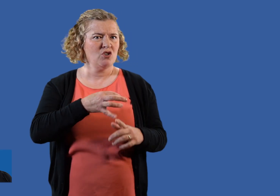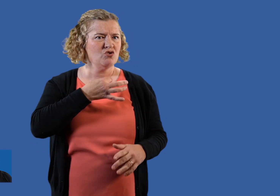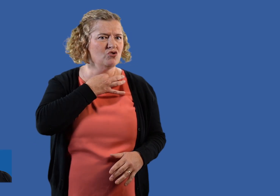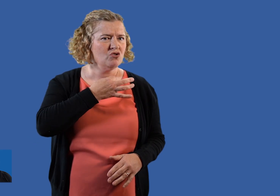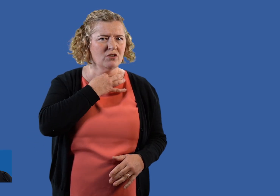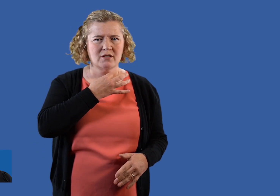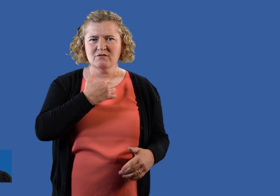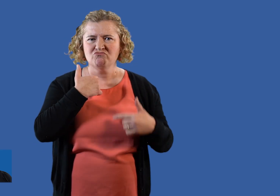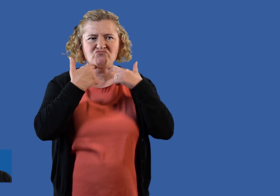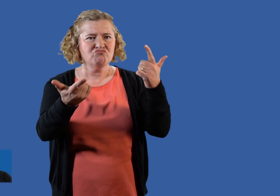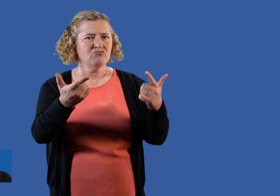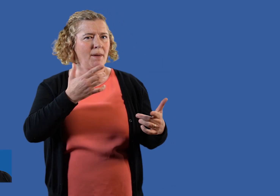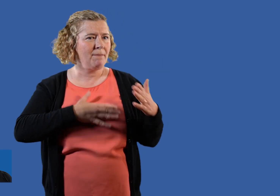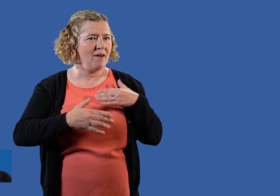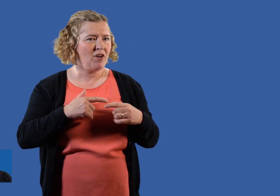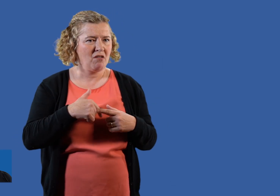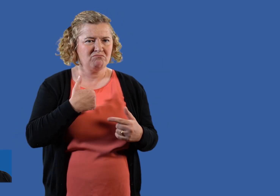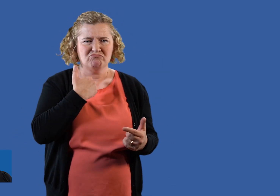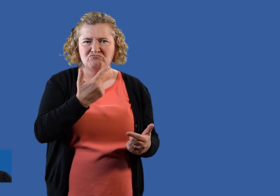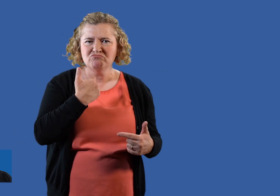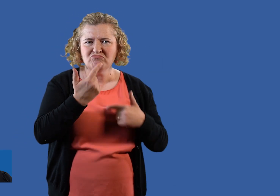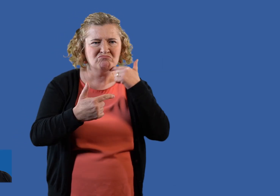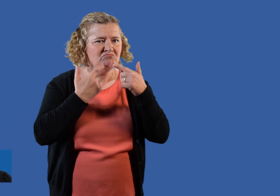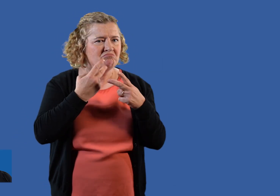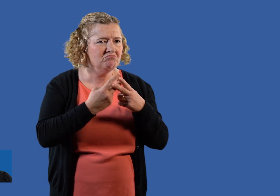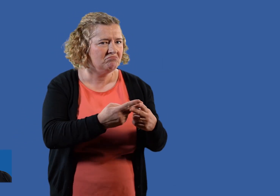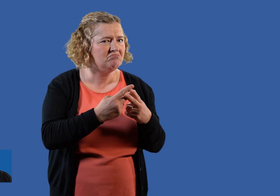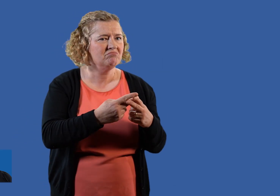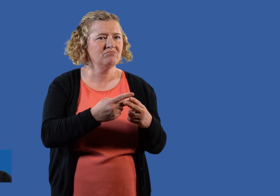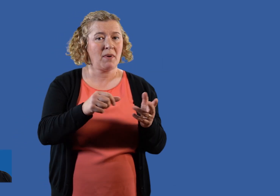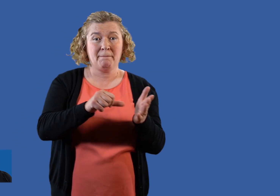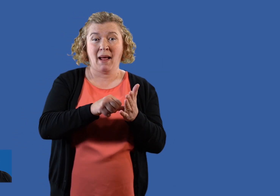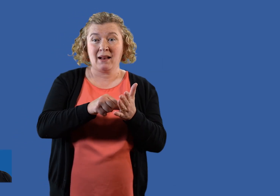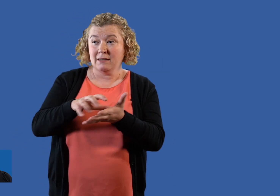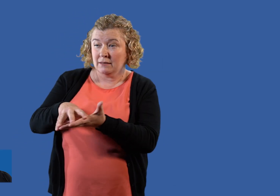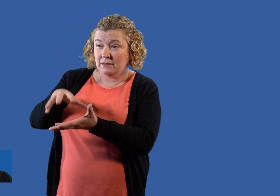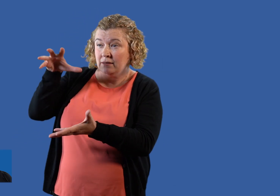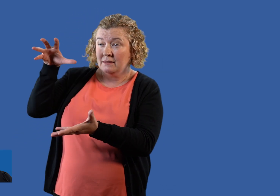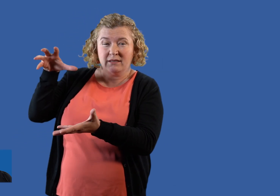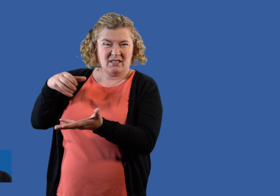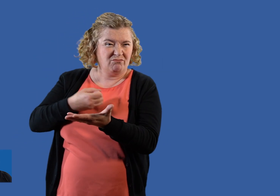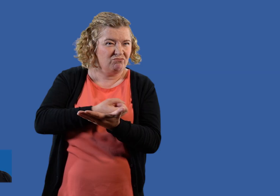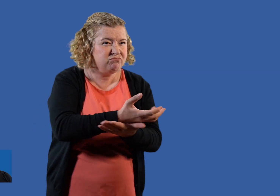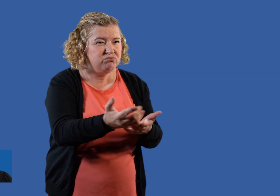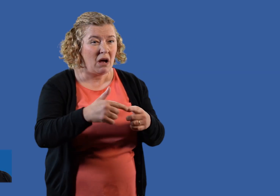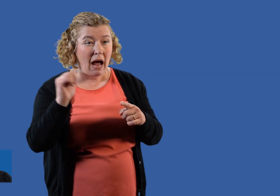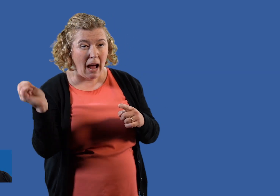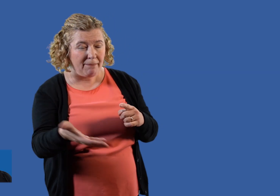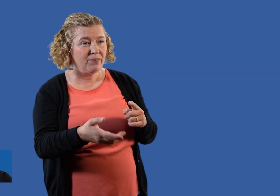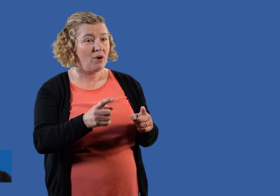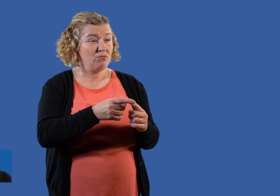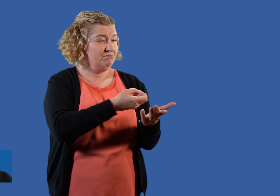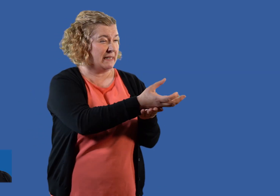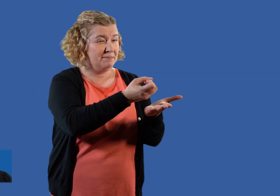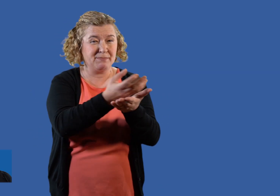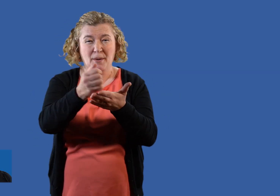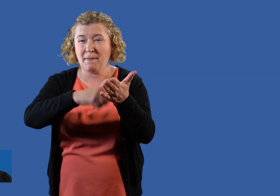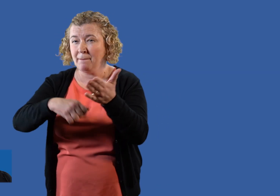behaviour like having impulsive sex, gambling with your money, your life savings, or going on big spending